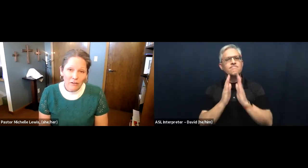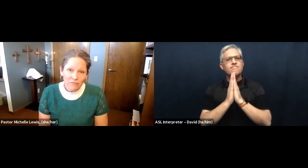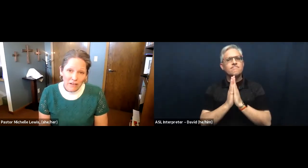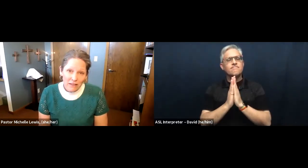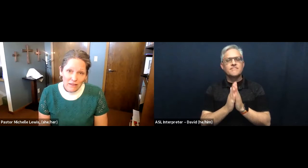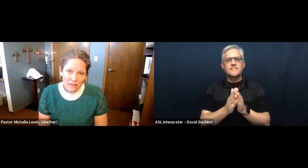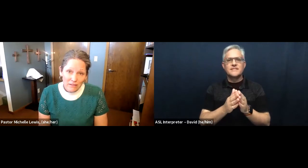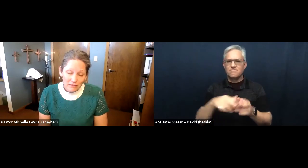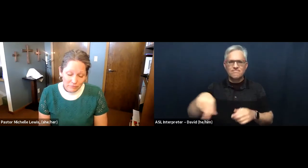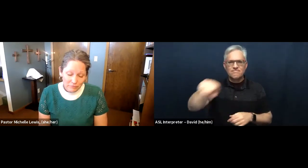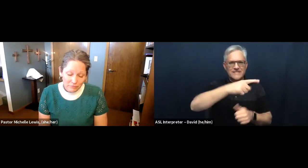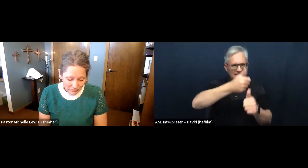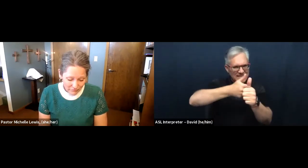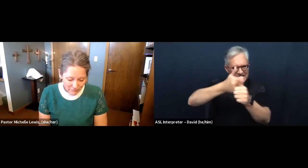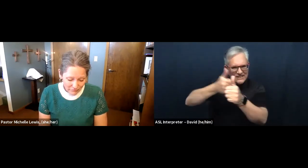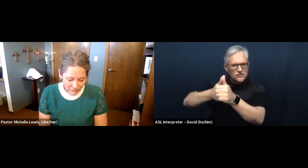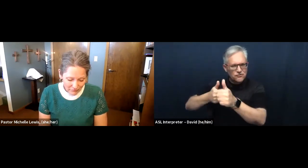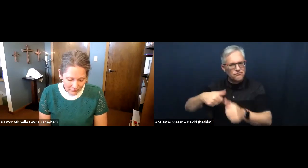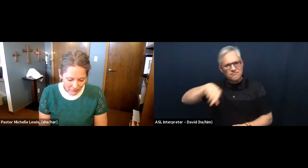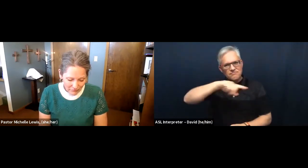on our faith.